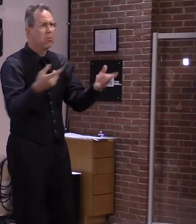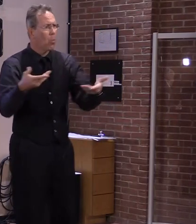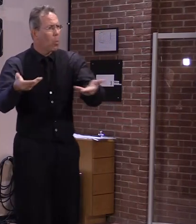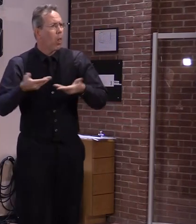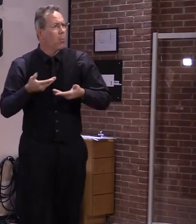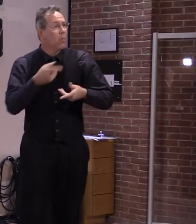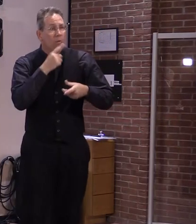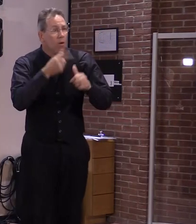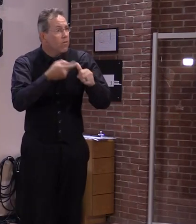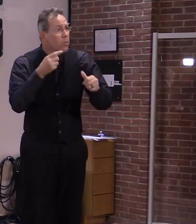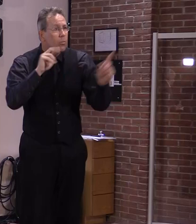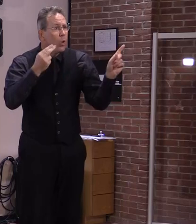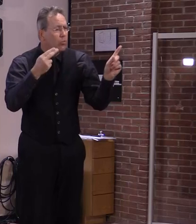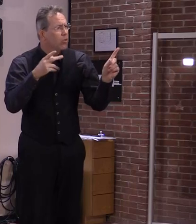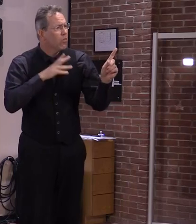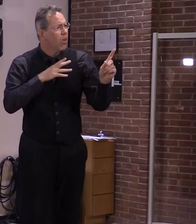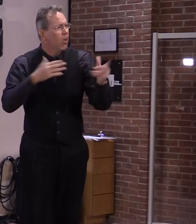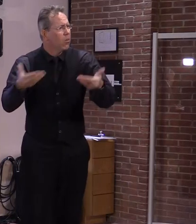at